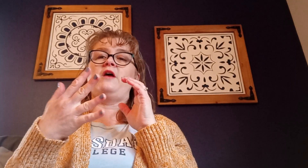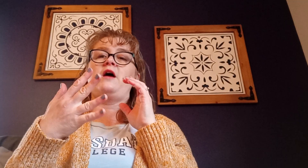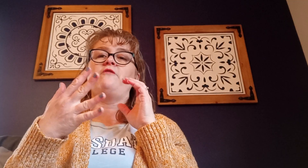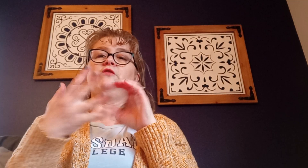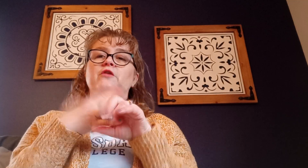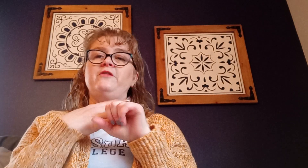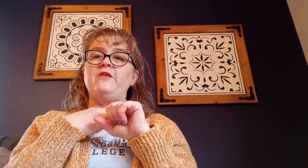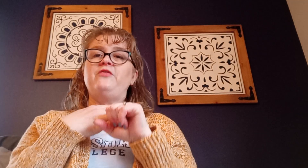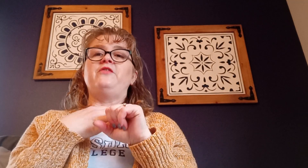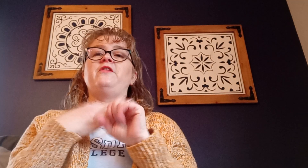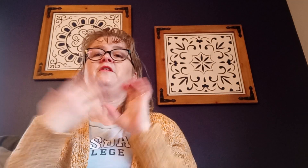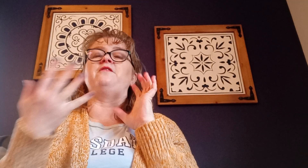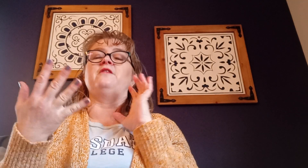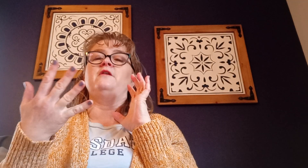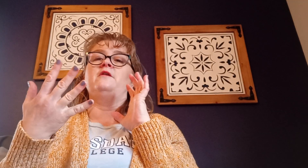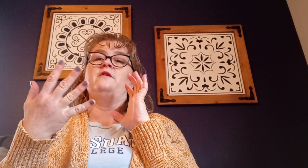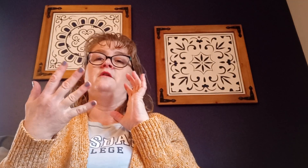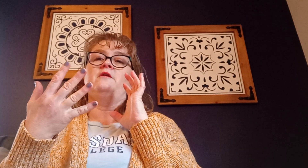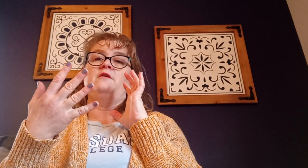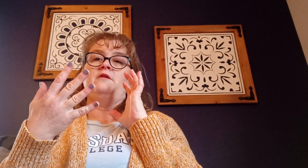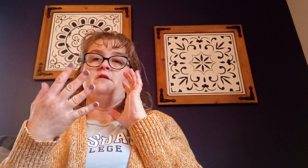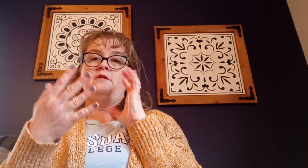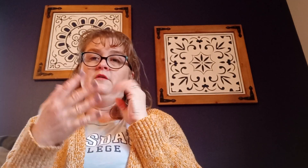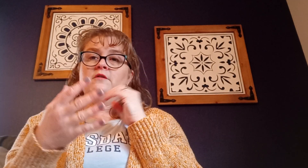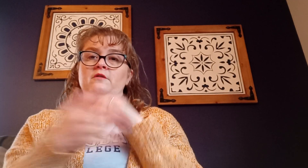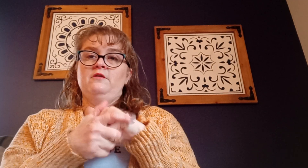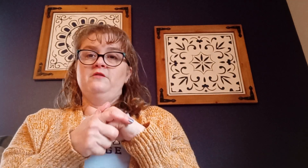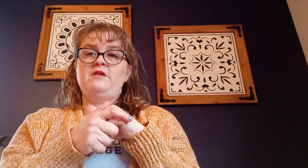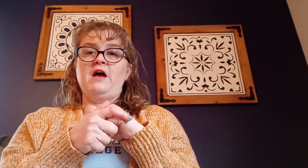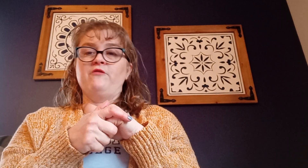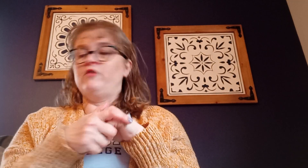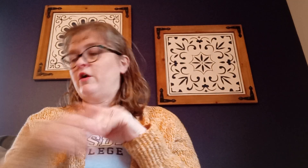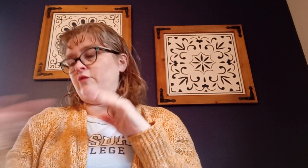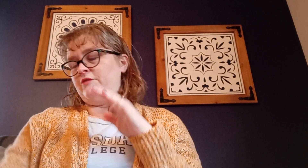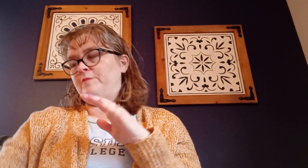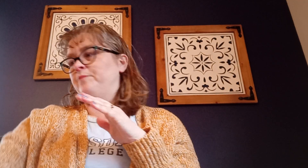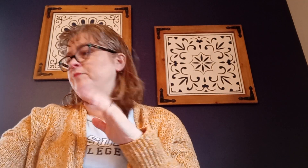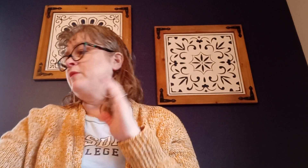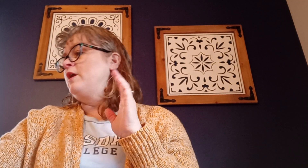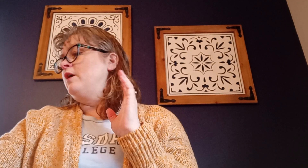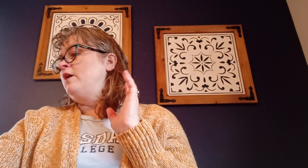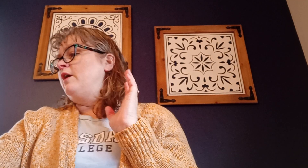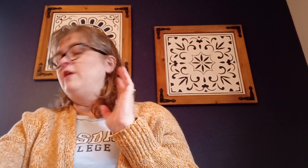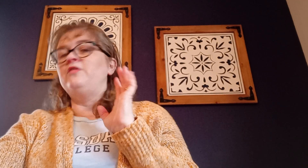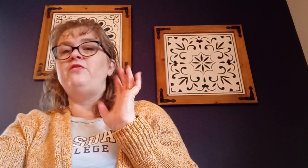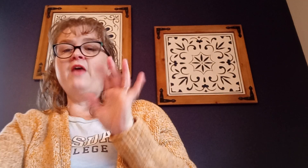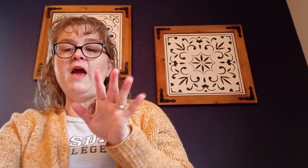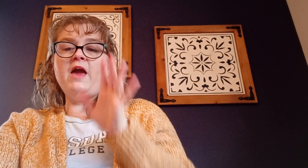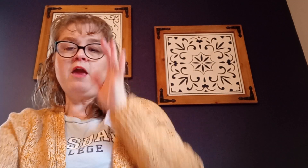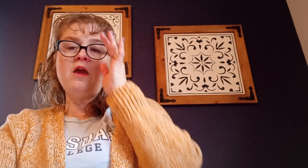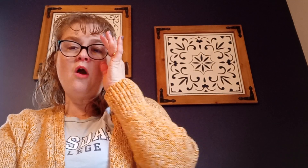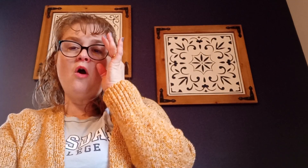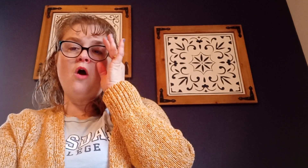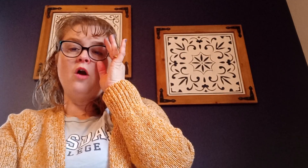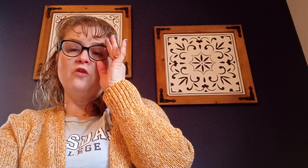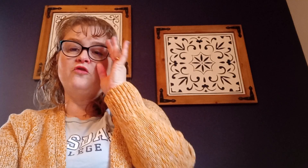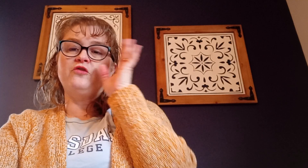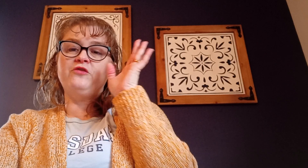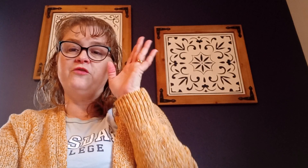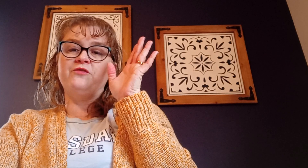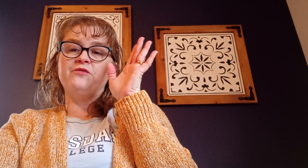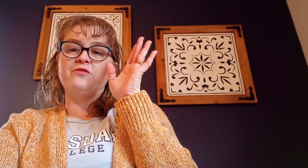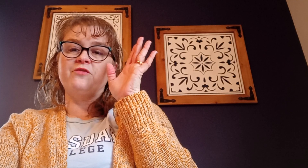have photosynthesis, to have growth. They are,